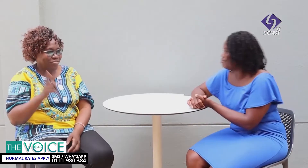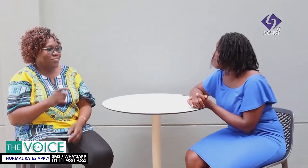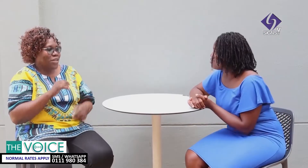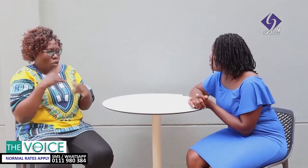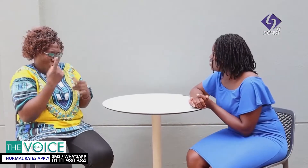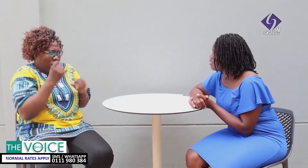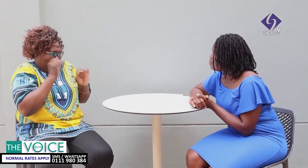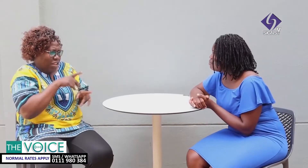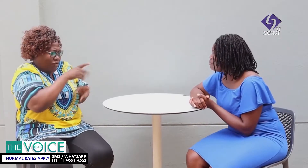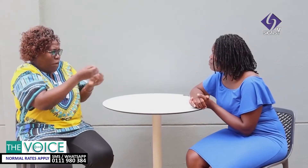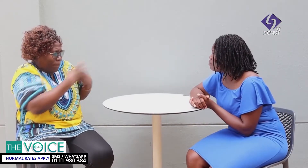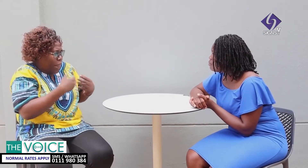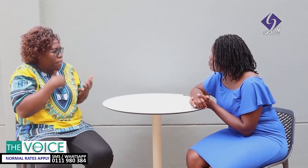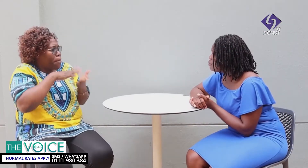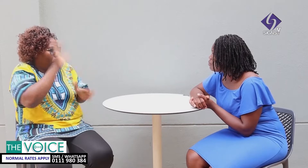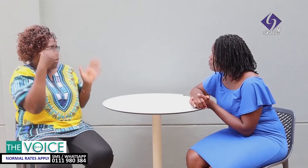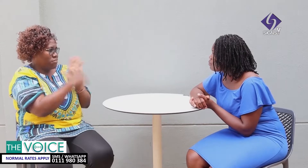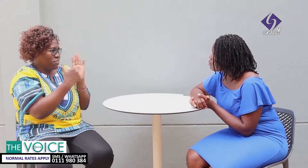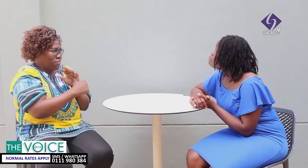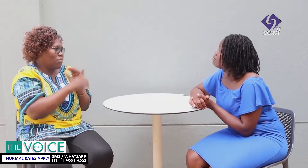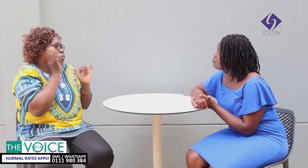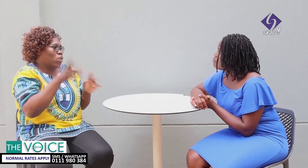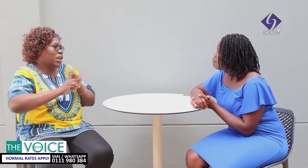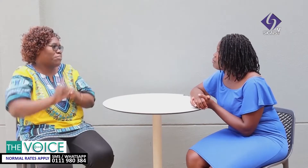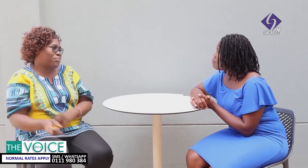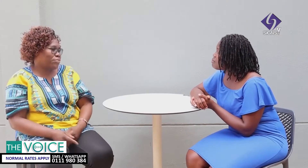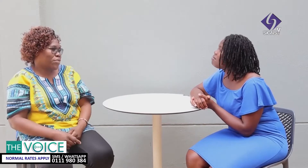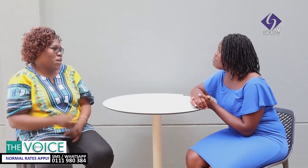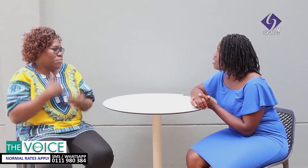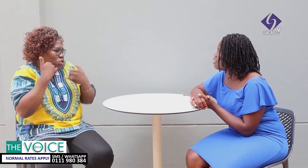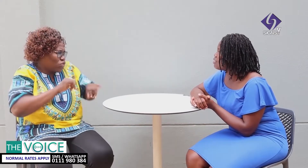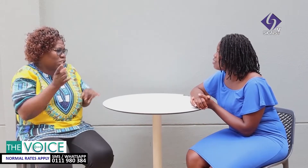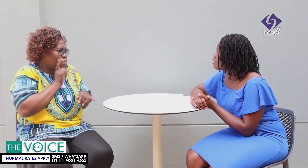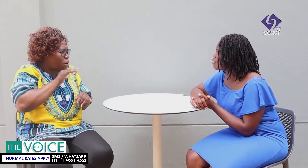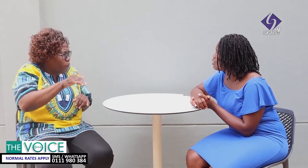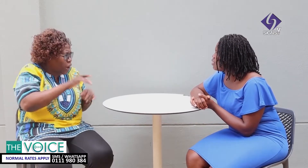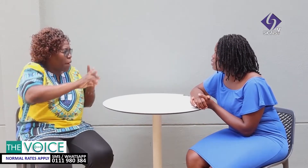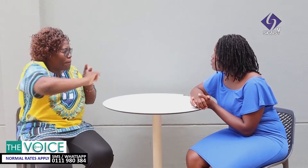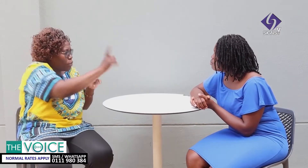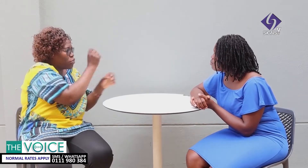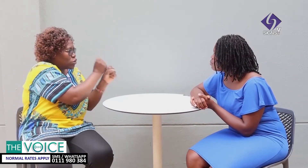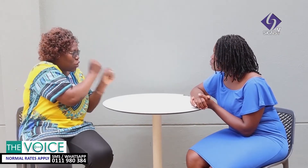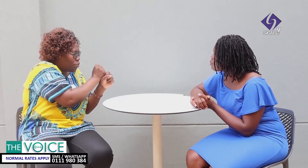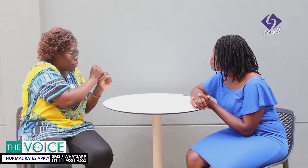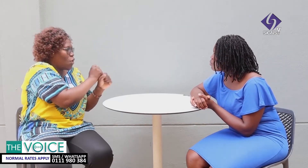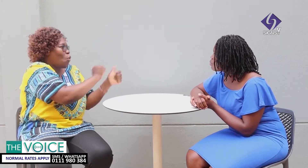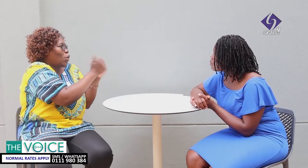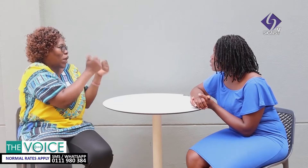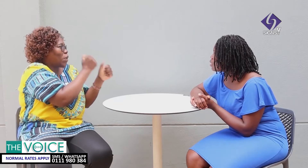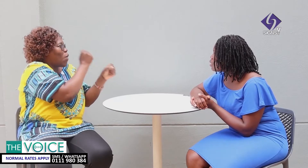And I knew at this time anything I will get a letter for work, I'll just try and escape from home, go and check the job